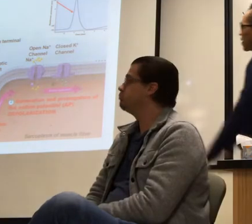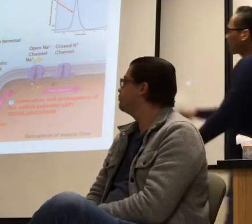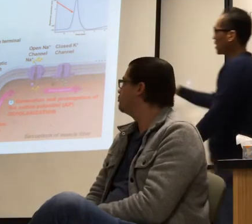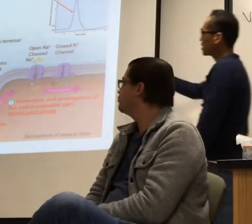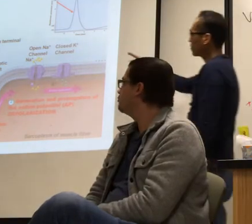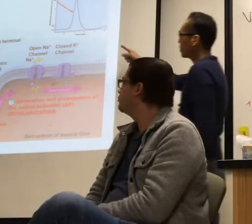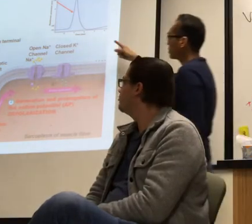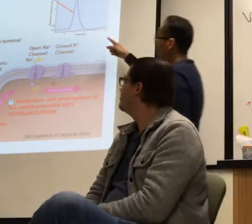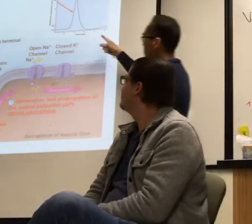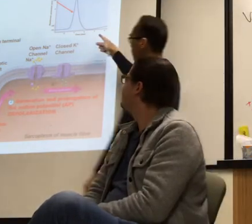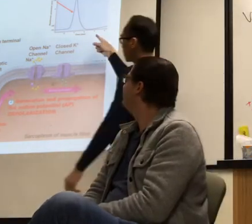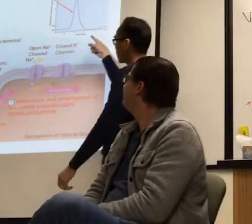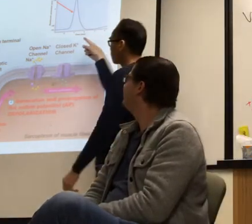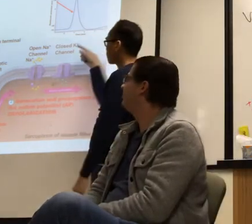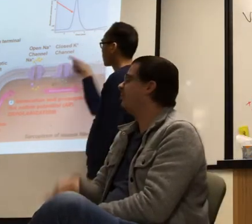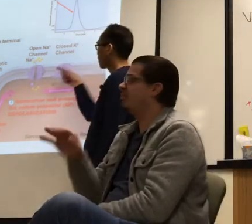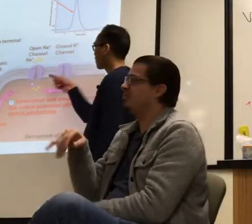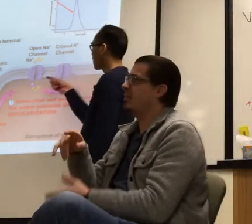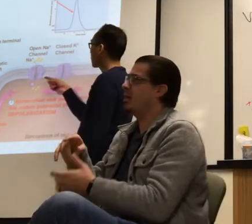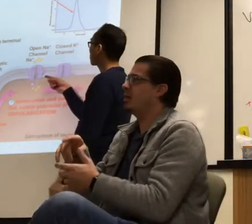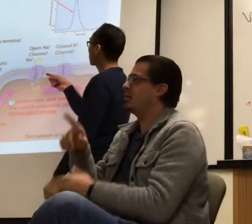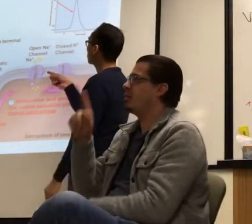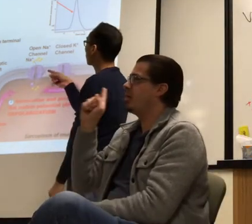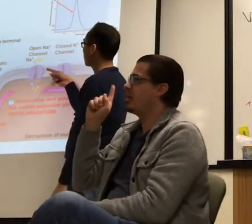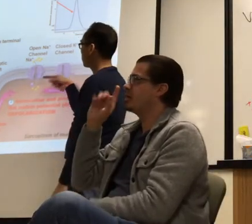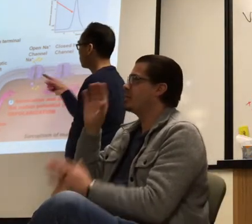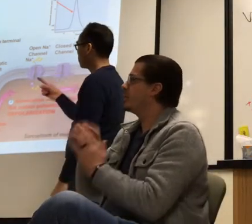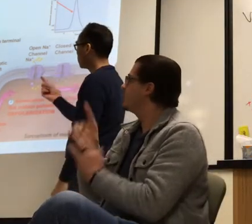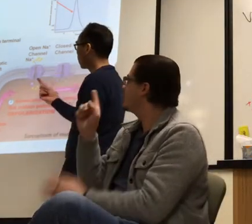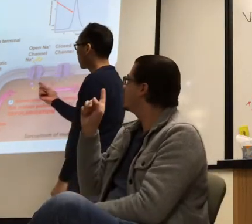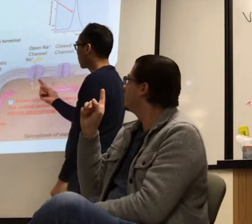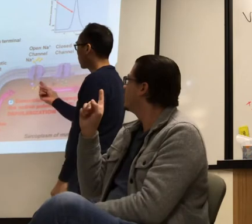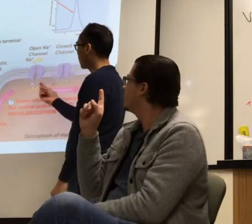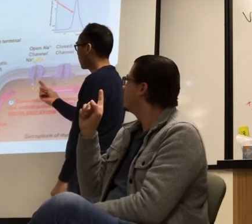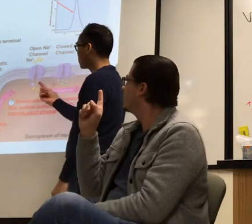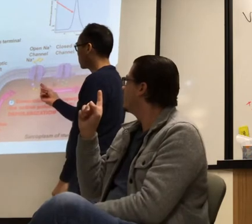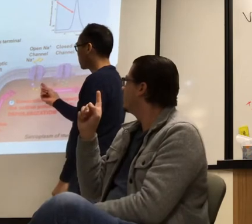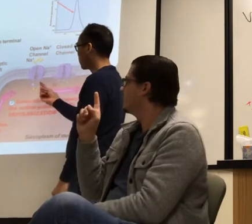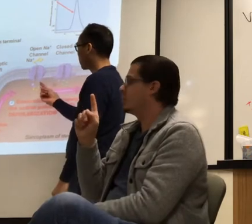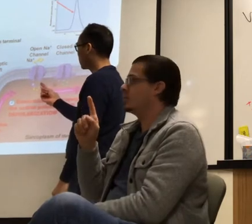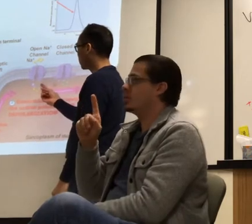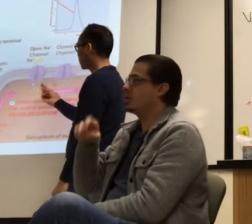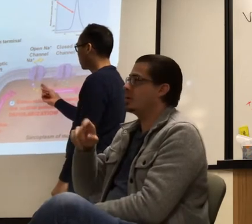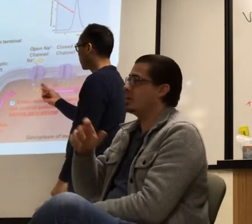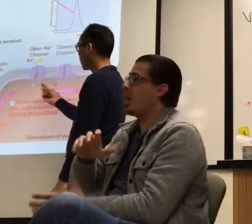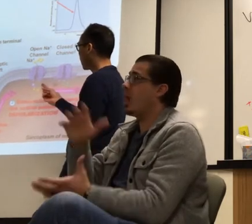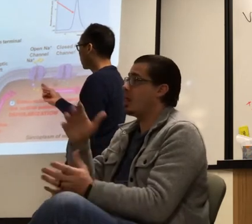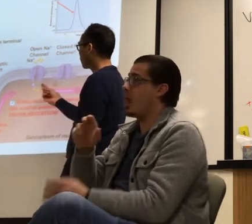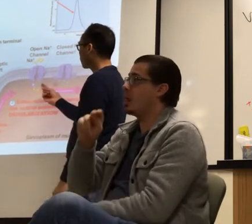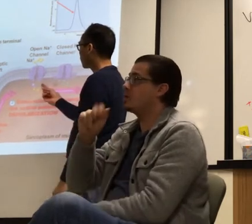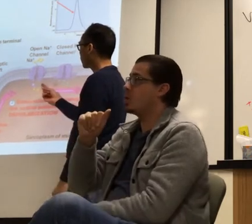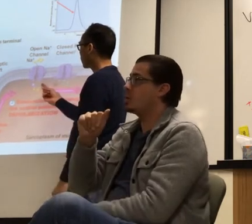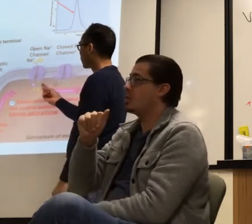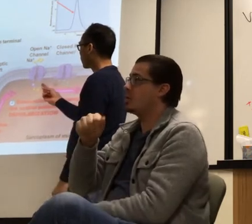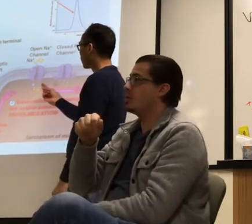more sodium than potassium? No. Yeah, that kind of gets me to this picture here. The kinetics are such that you do want a punch of sodium